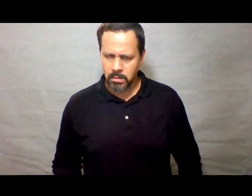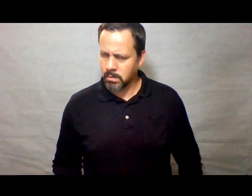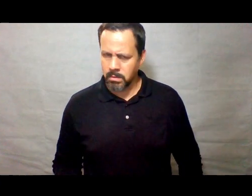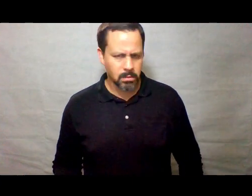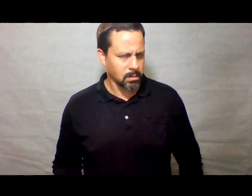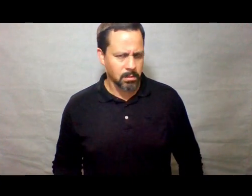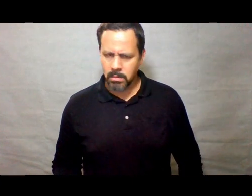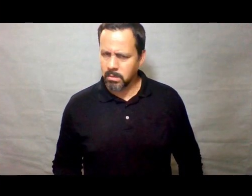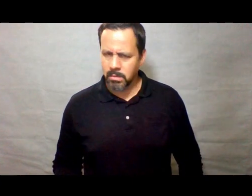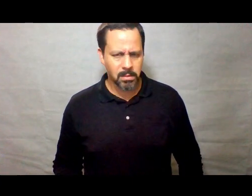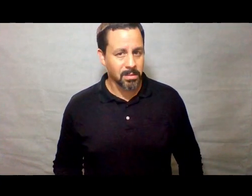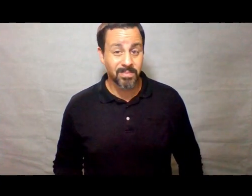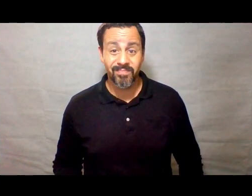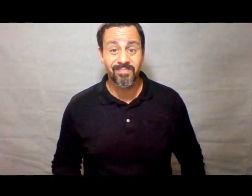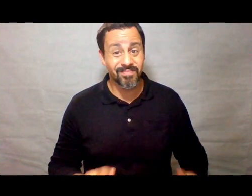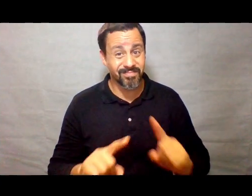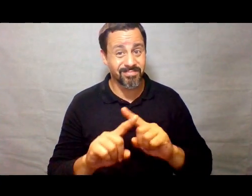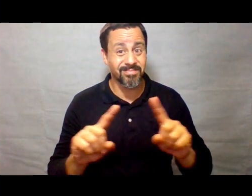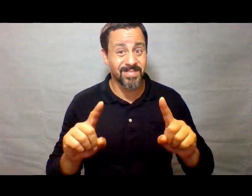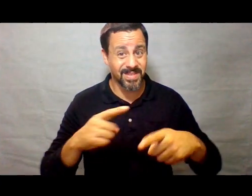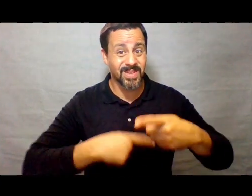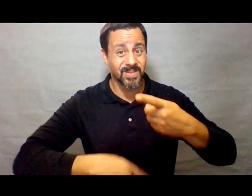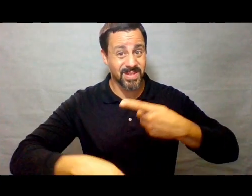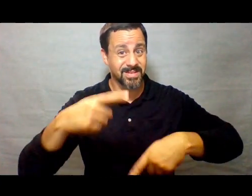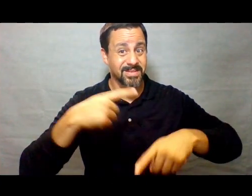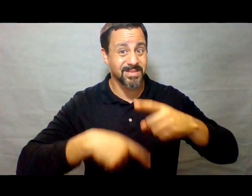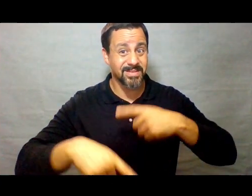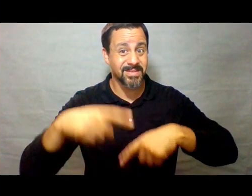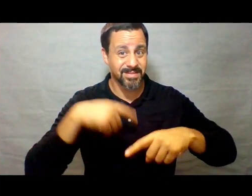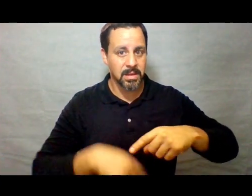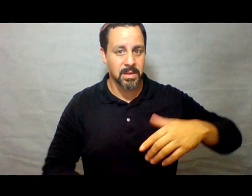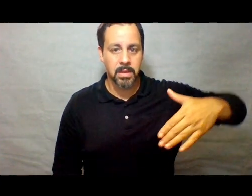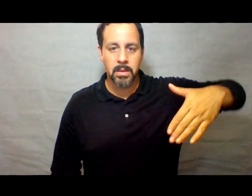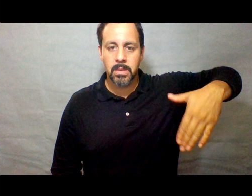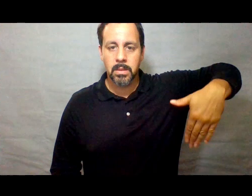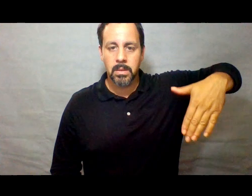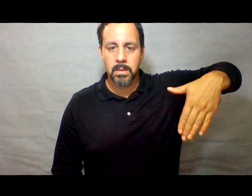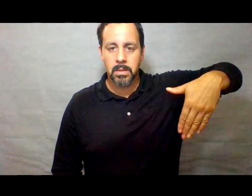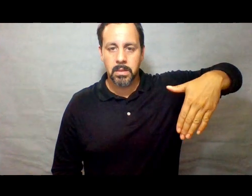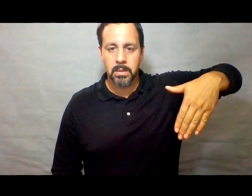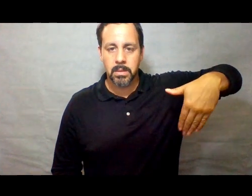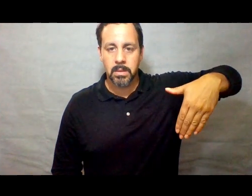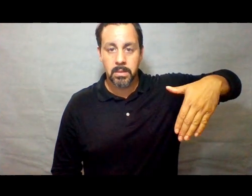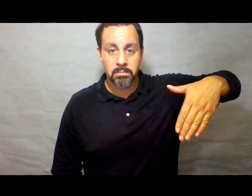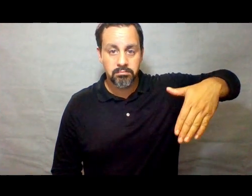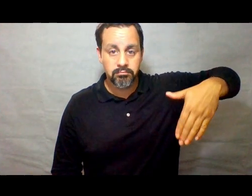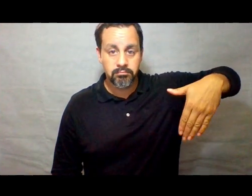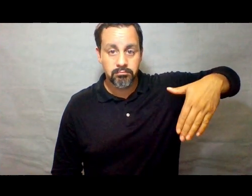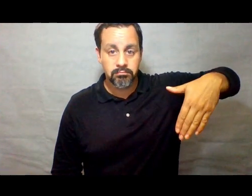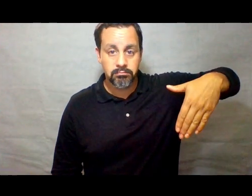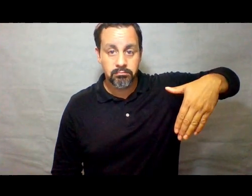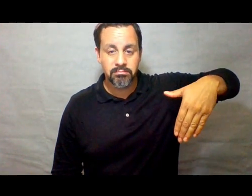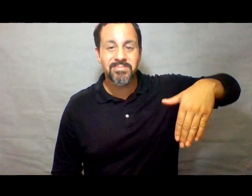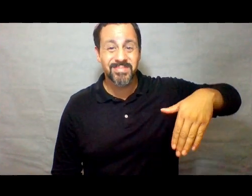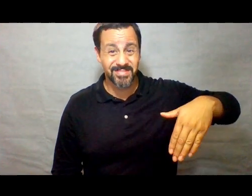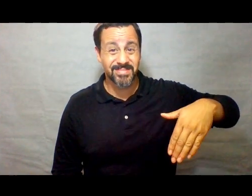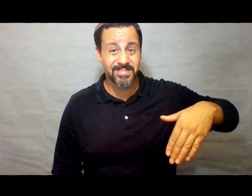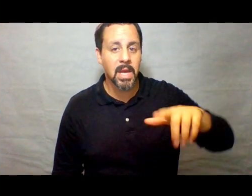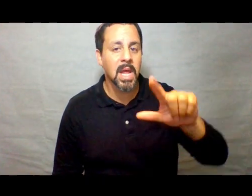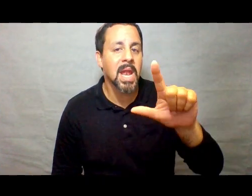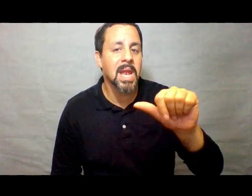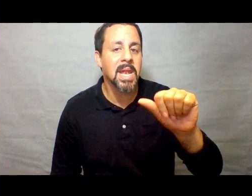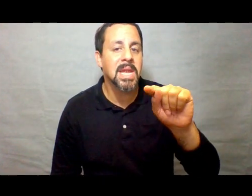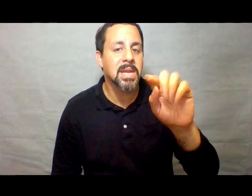If you happen to forget to do these non-manual markers, it will be a different sign. You will be